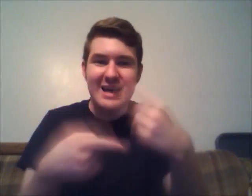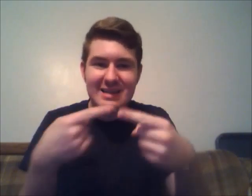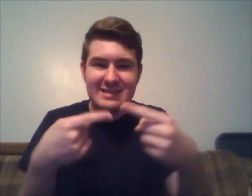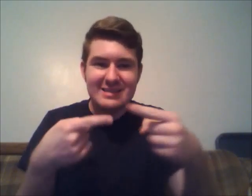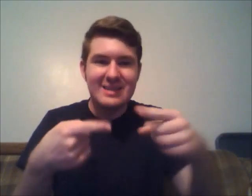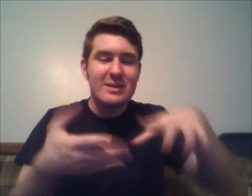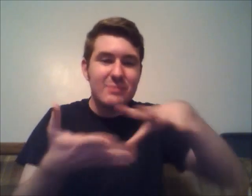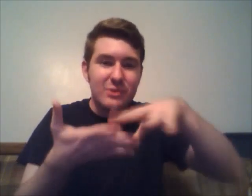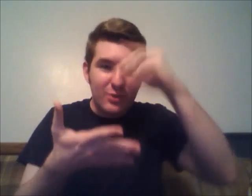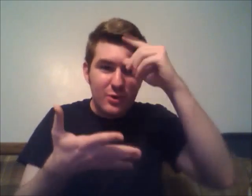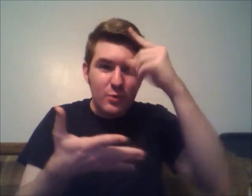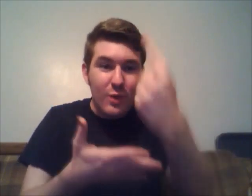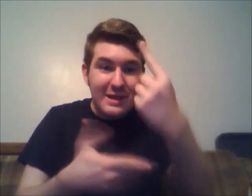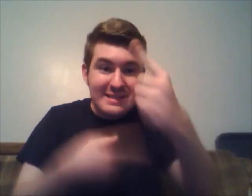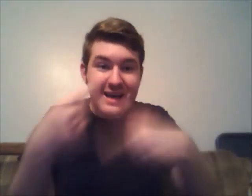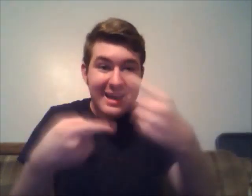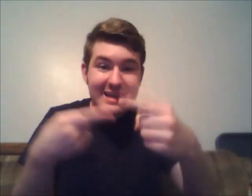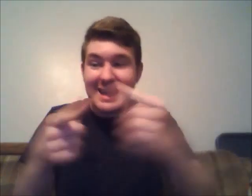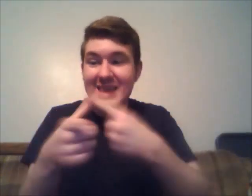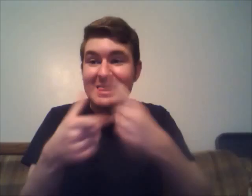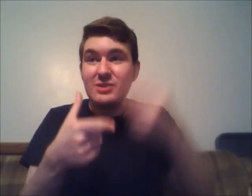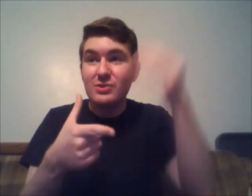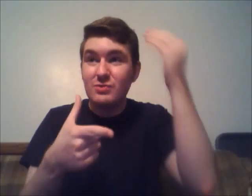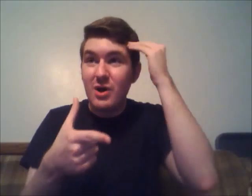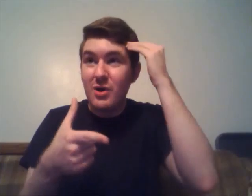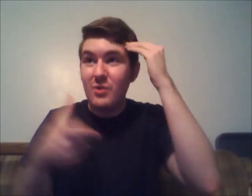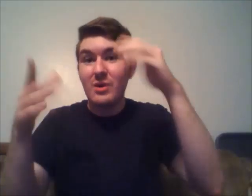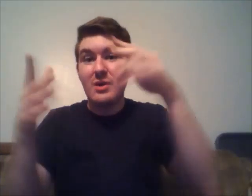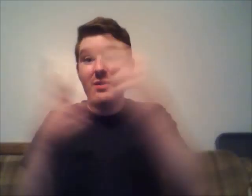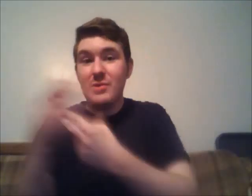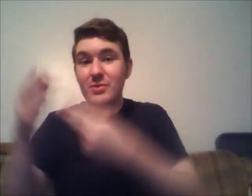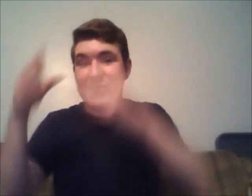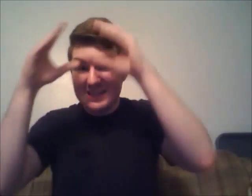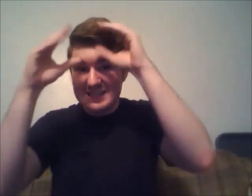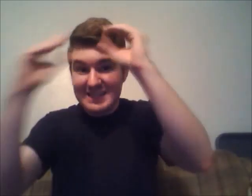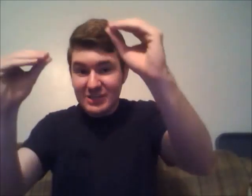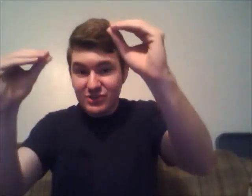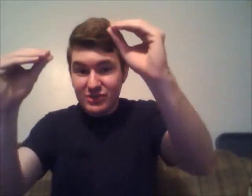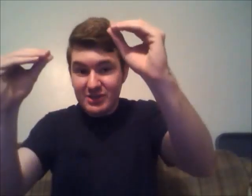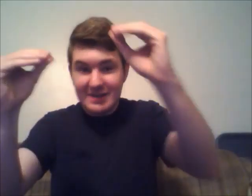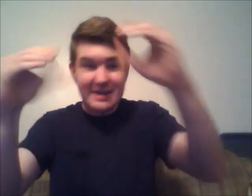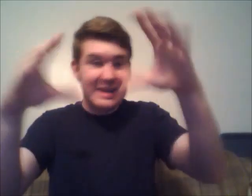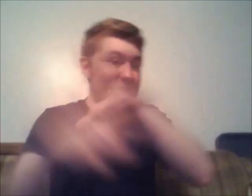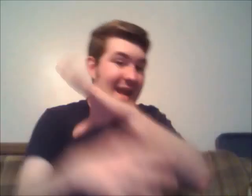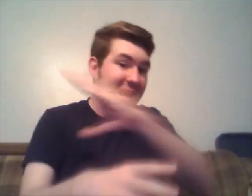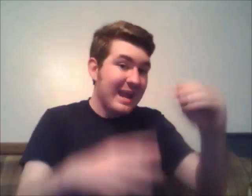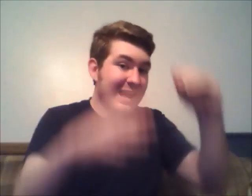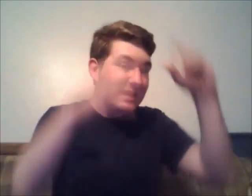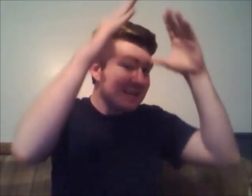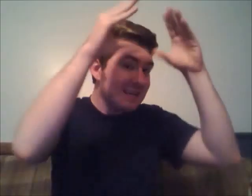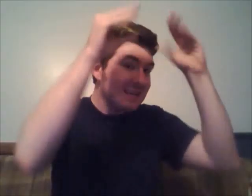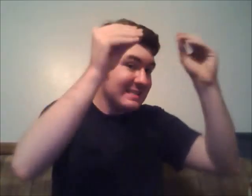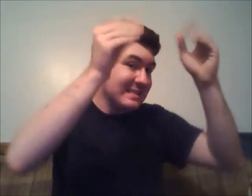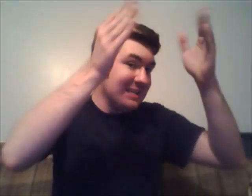signs, but you learn one sign and then you know both teach and